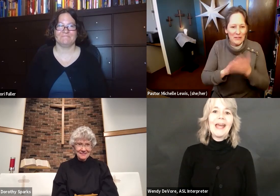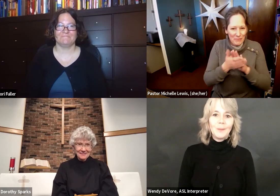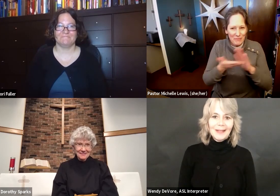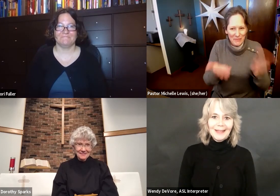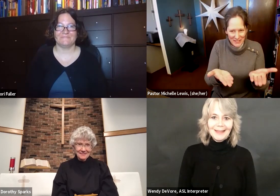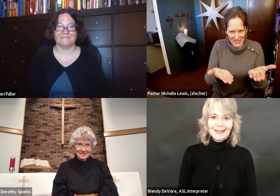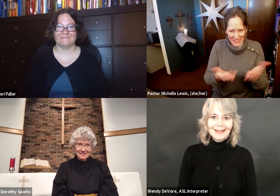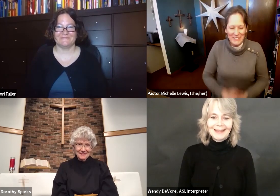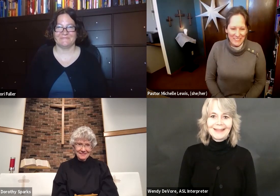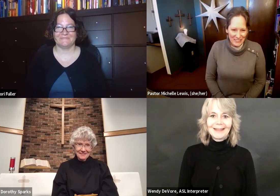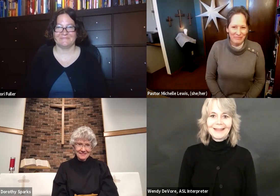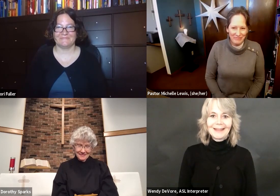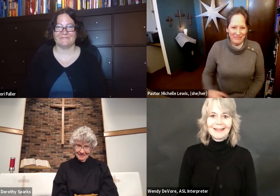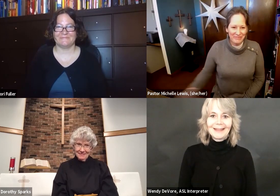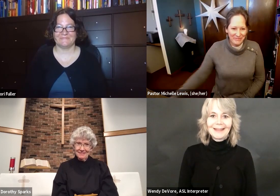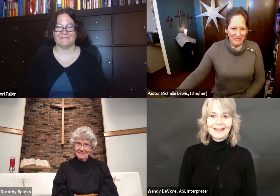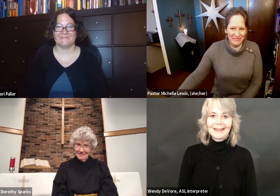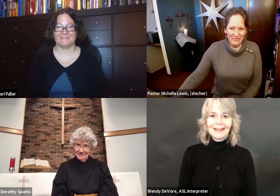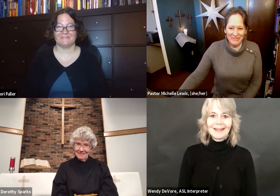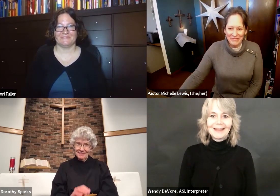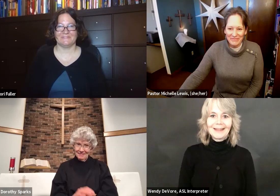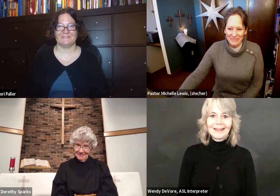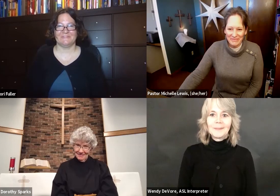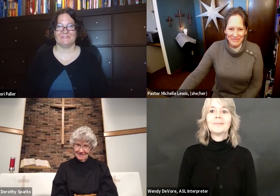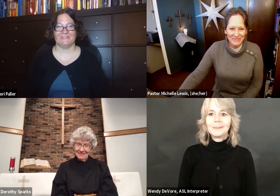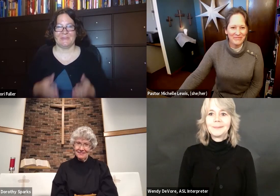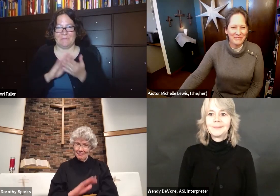Peace with you, Dorothy, Lori, and Wendy.